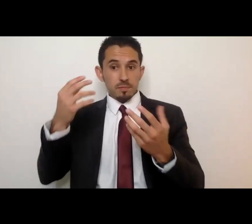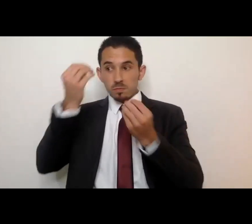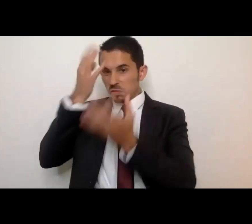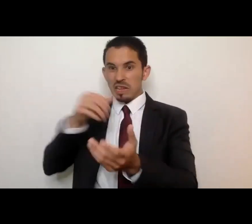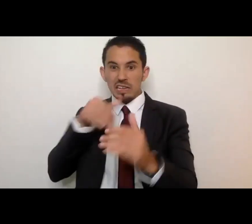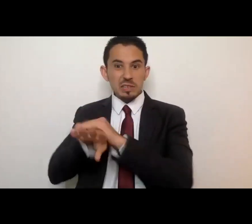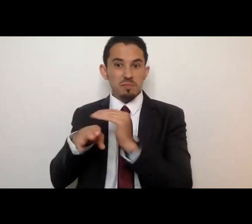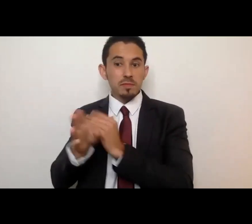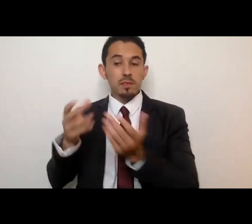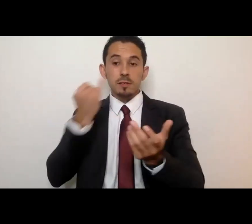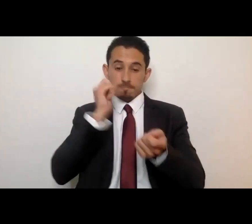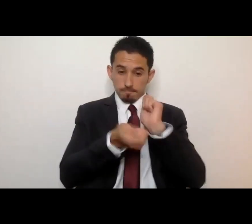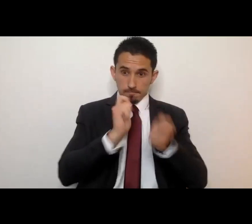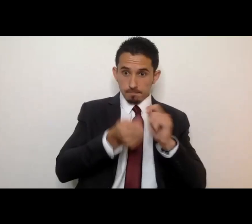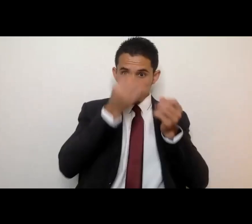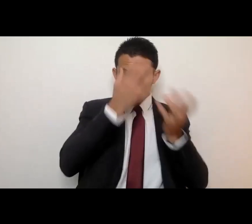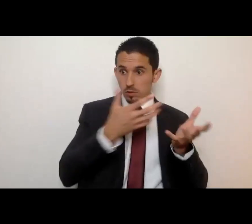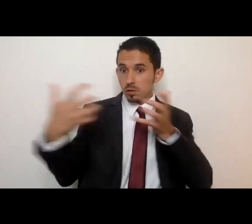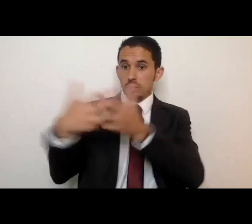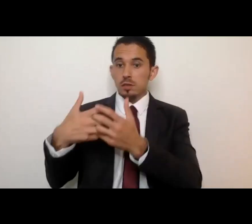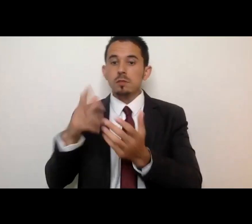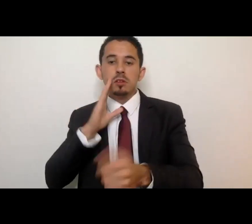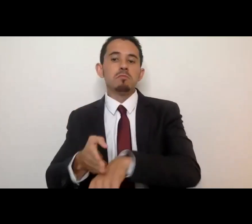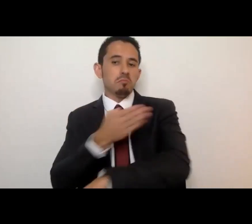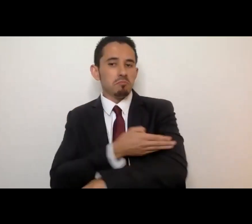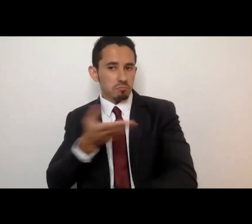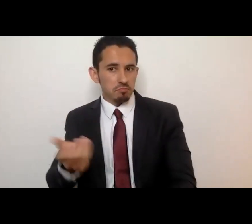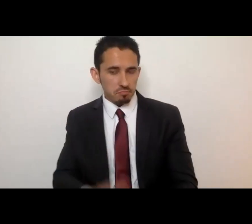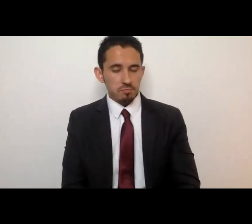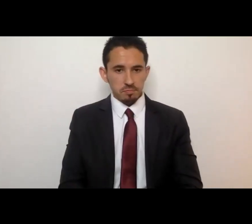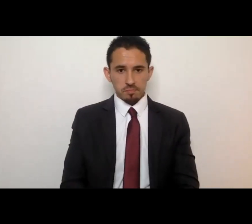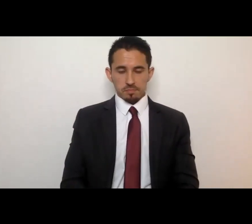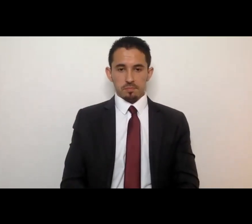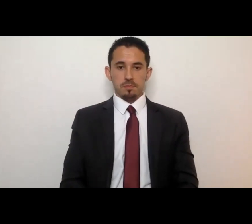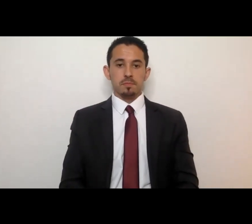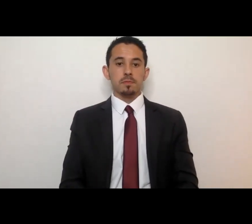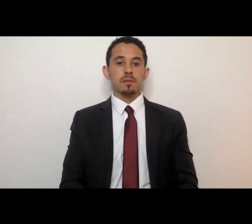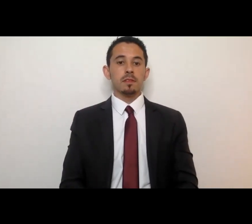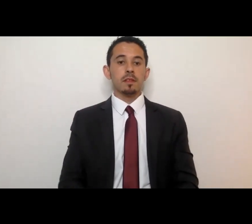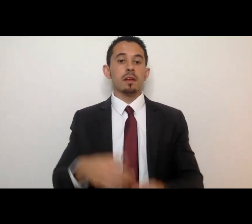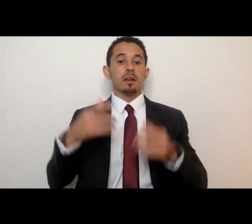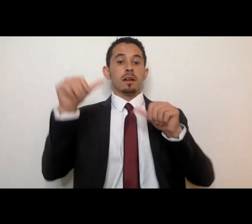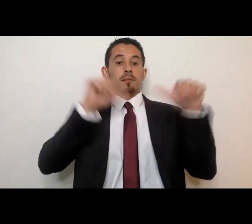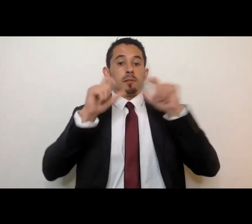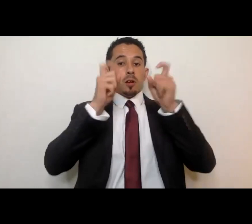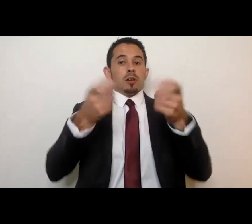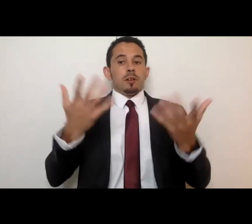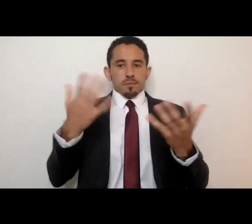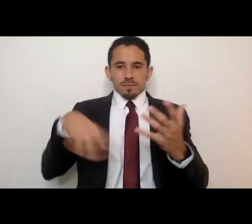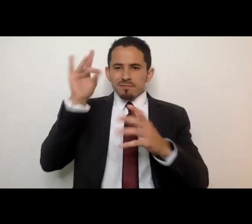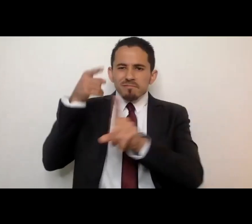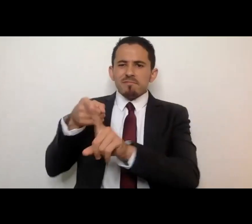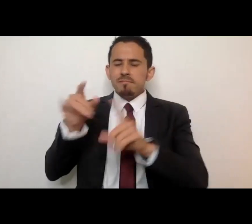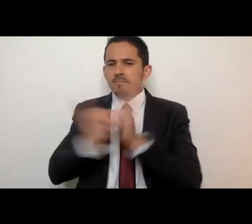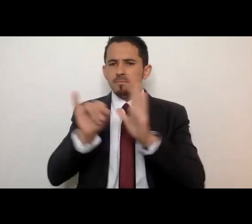With the hypothesis, seeing that information is not accessible, if we could come up with materials and that fit the deaf